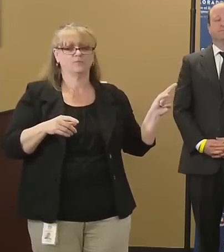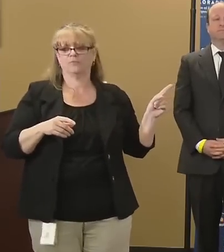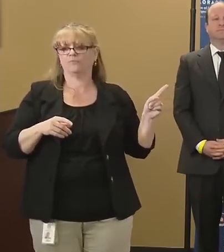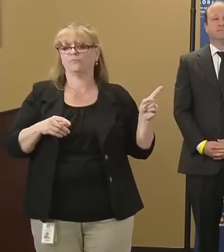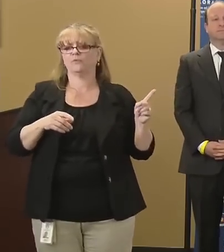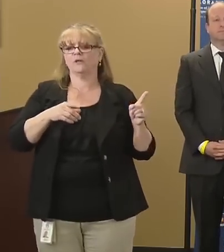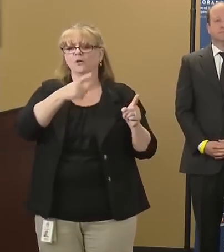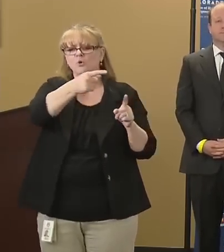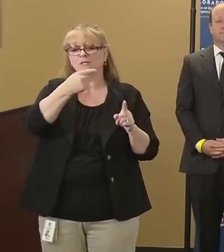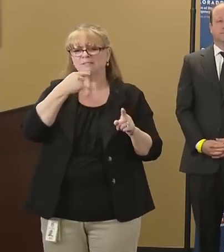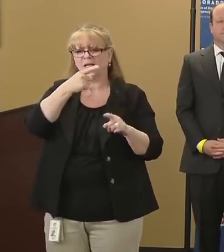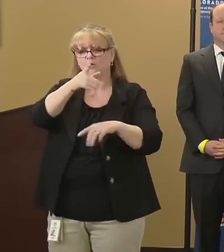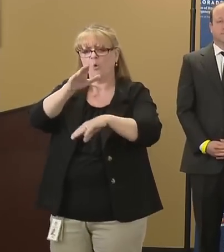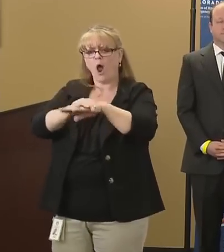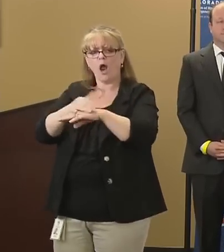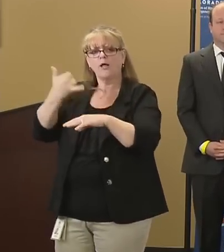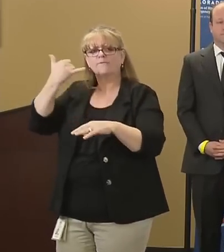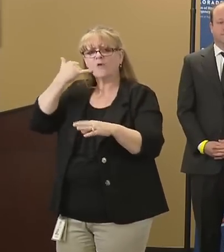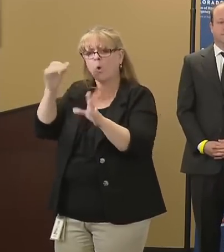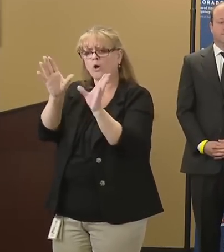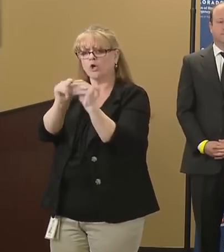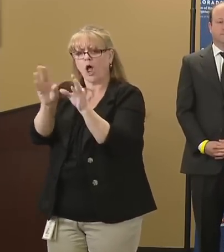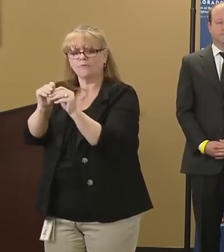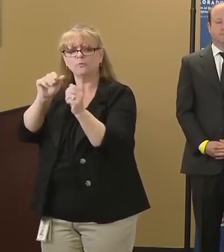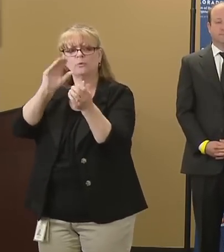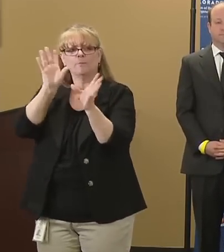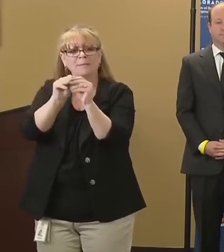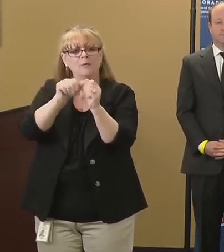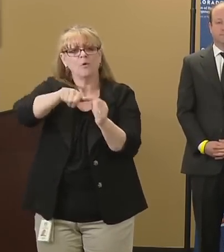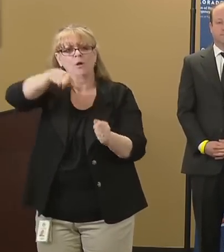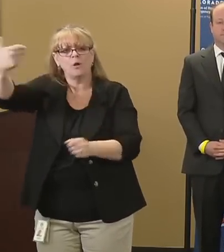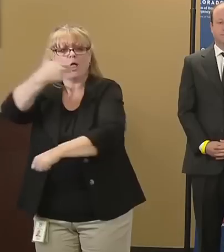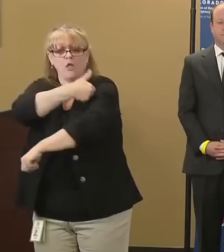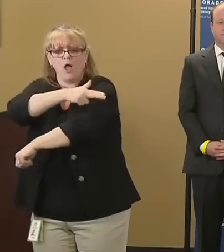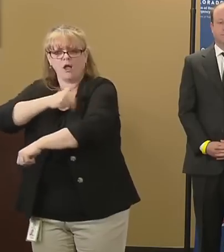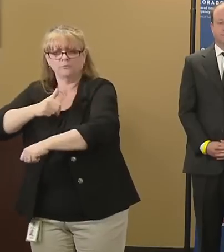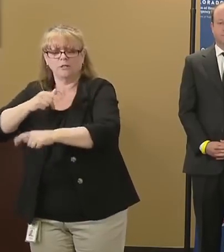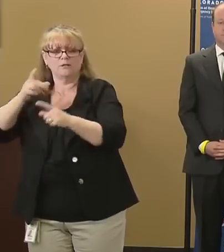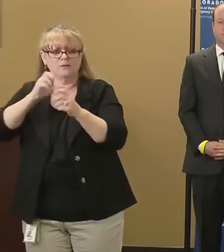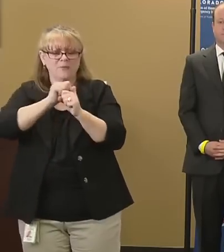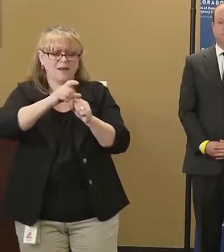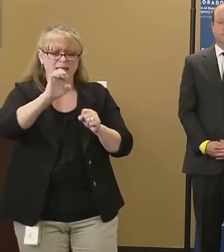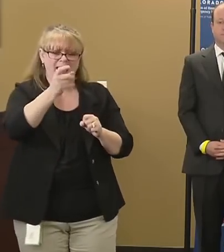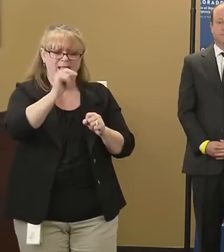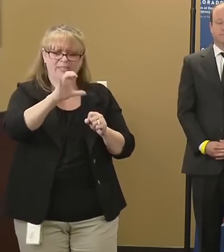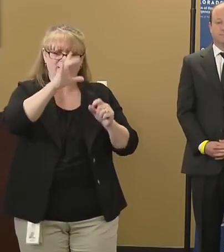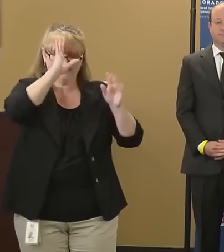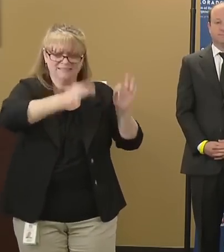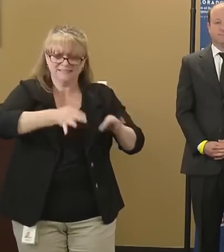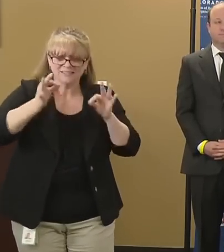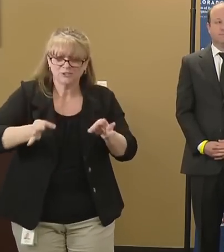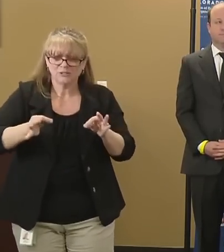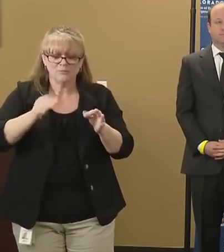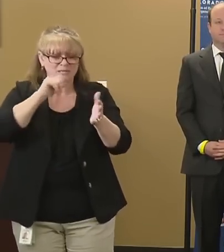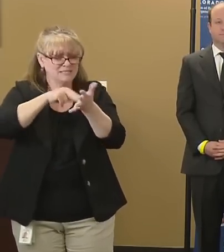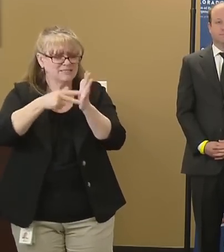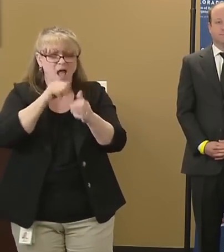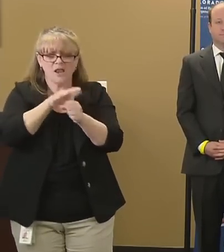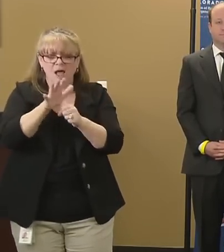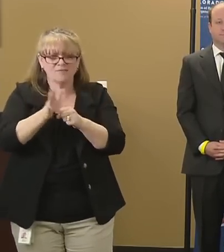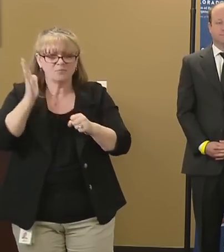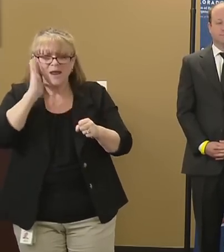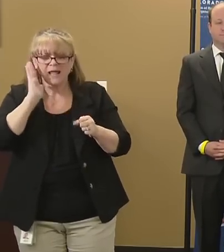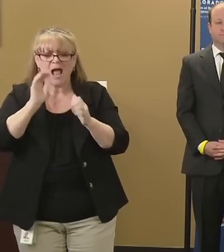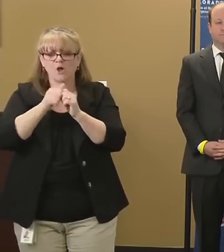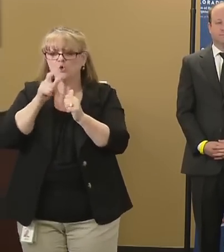Yeah. Leaders about having to make those critical decisions if there is a shortage and can't help everyone. Are